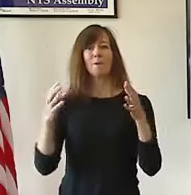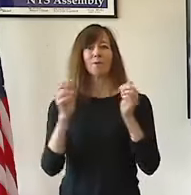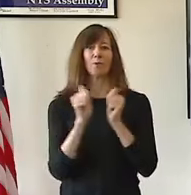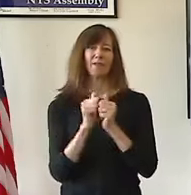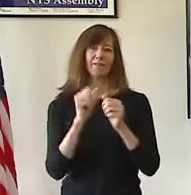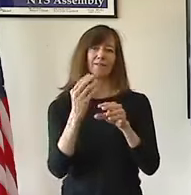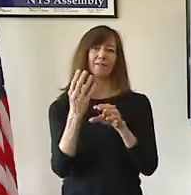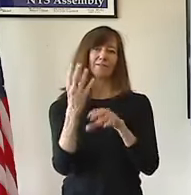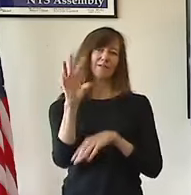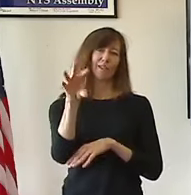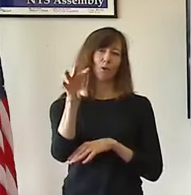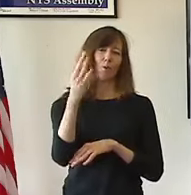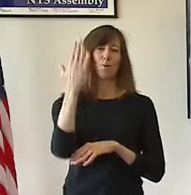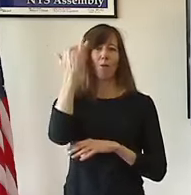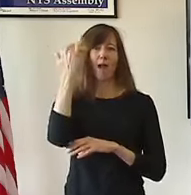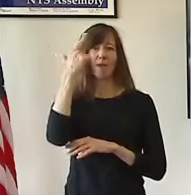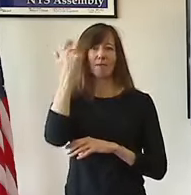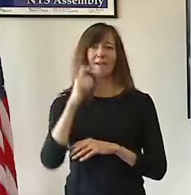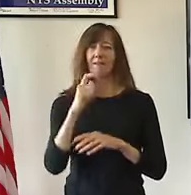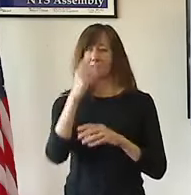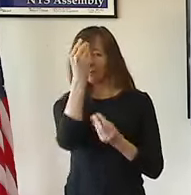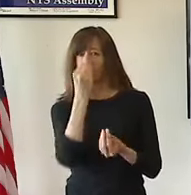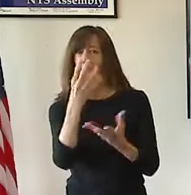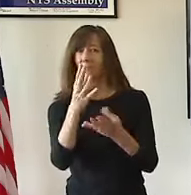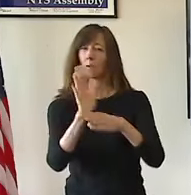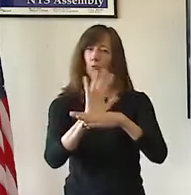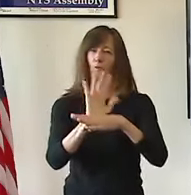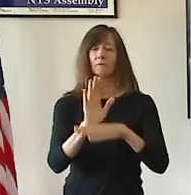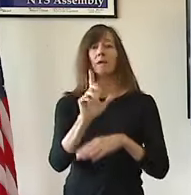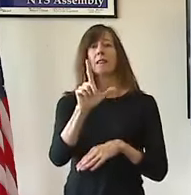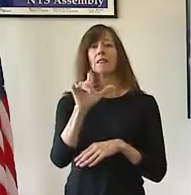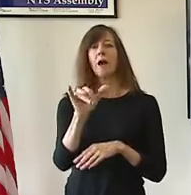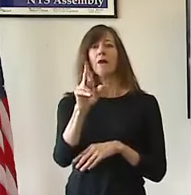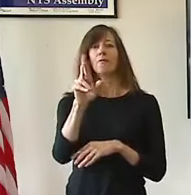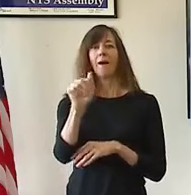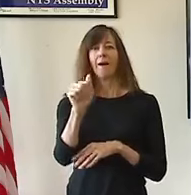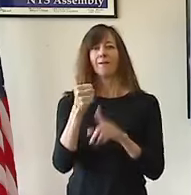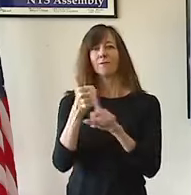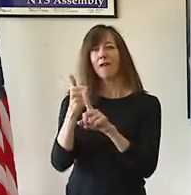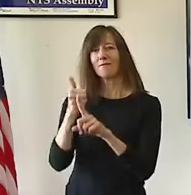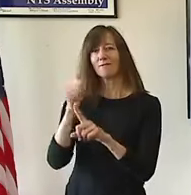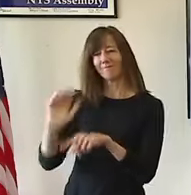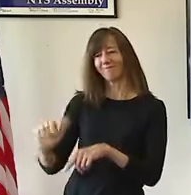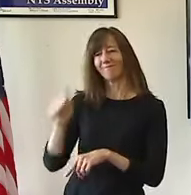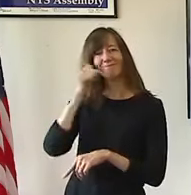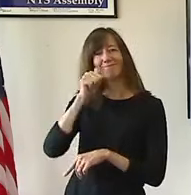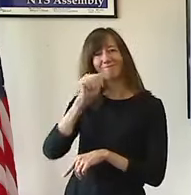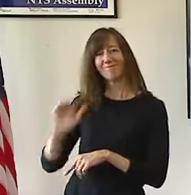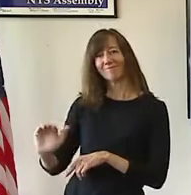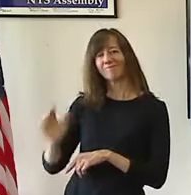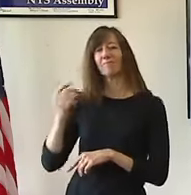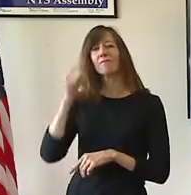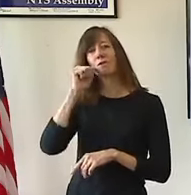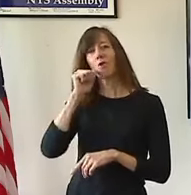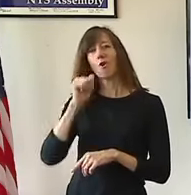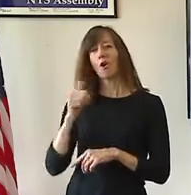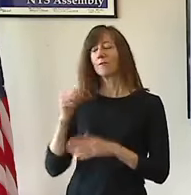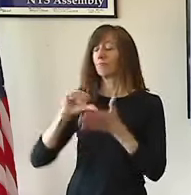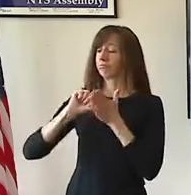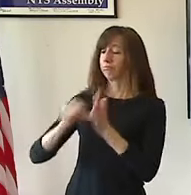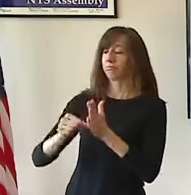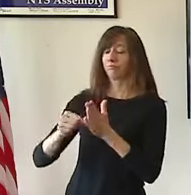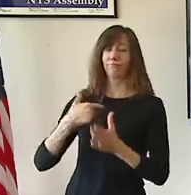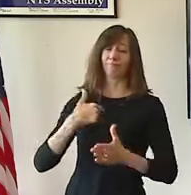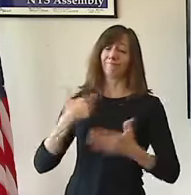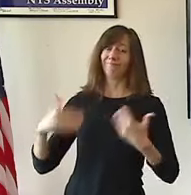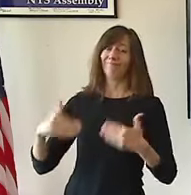clip. I will tell you that Lyra just so impressed me. She sent a letter, as you know, and you saw earlier